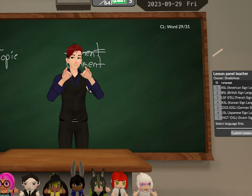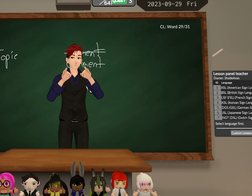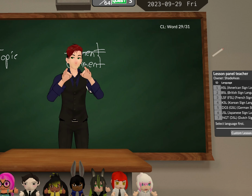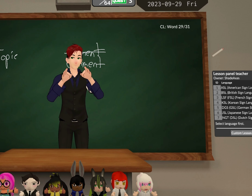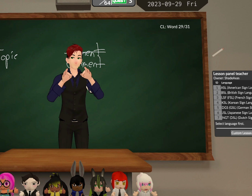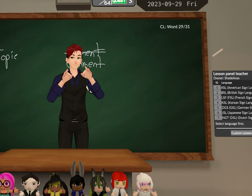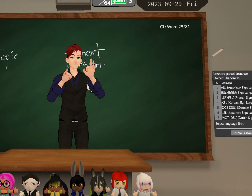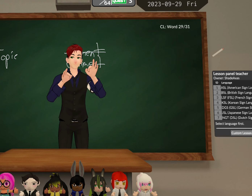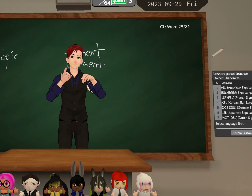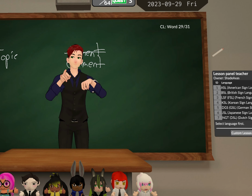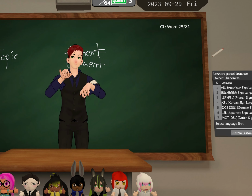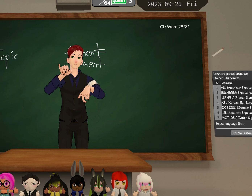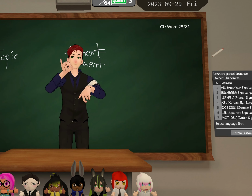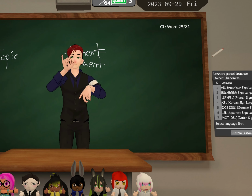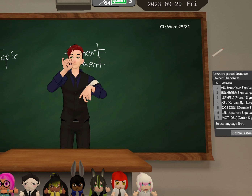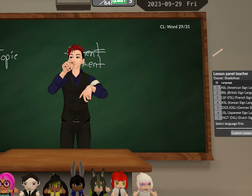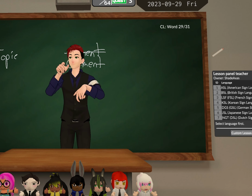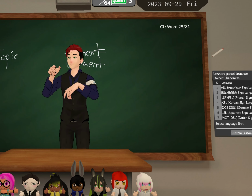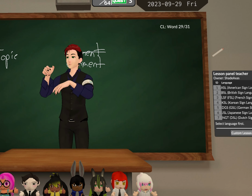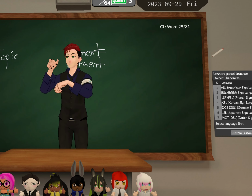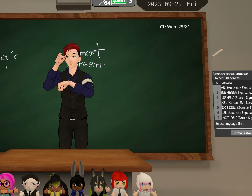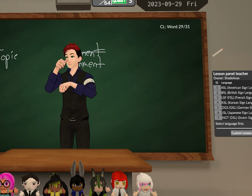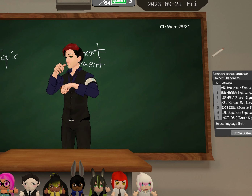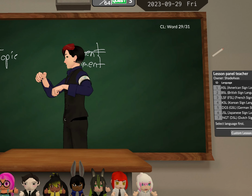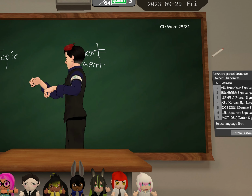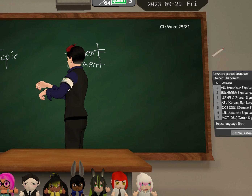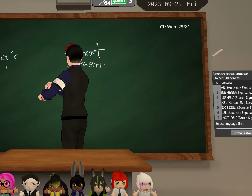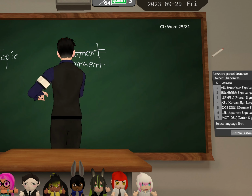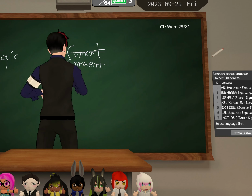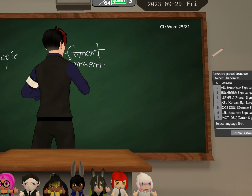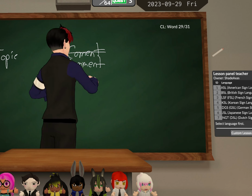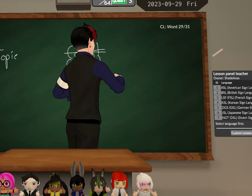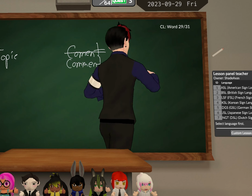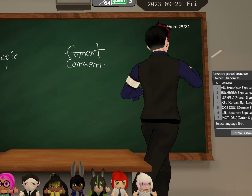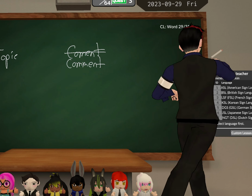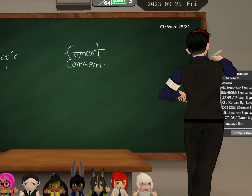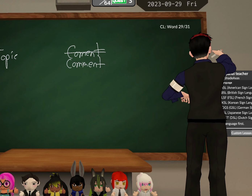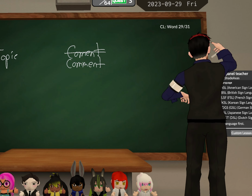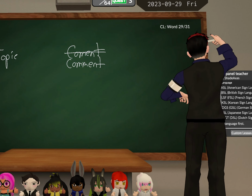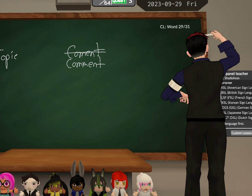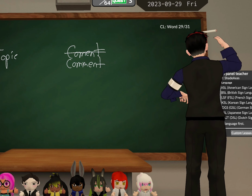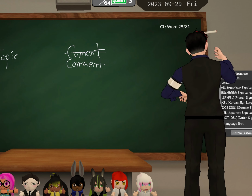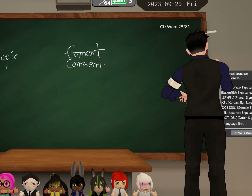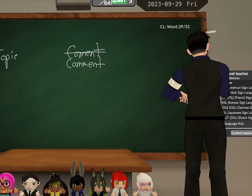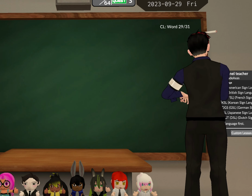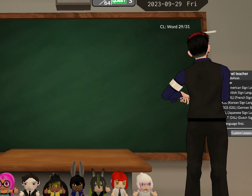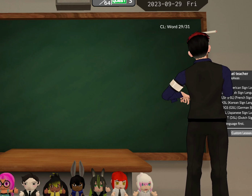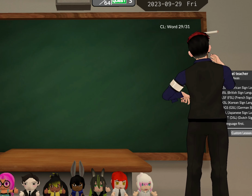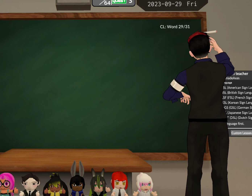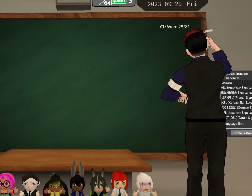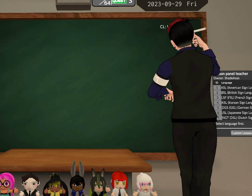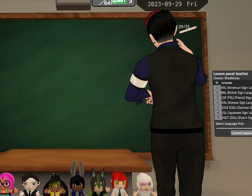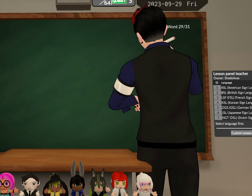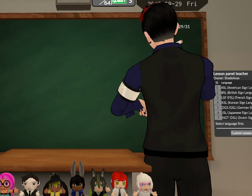that? Okay. So in English, an idiom is...